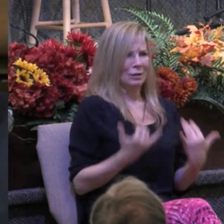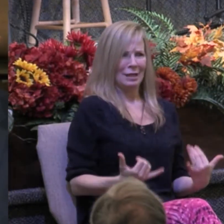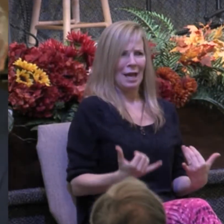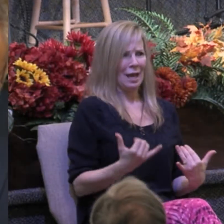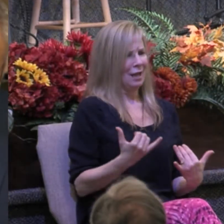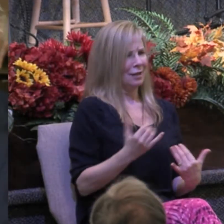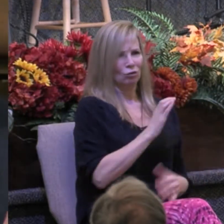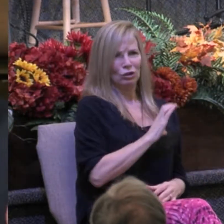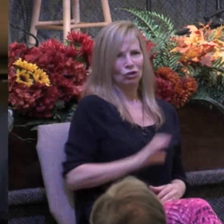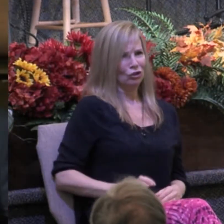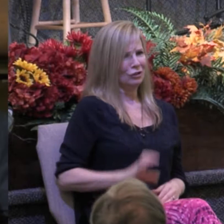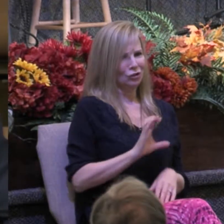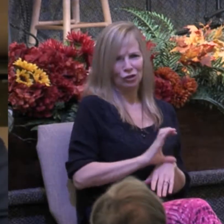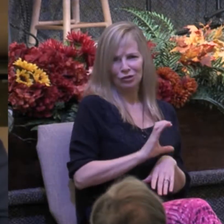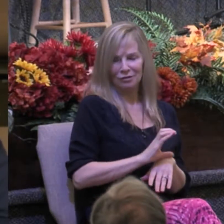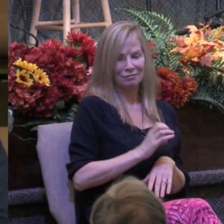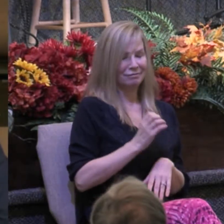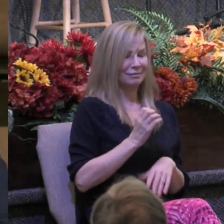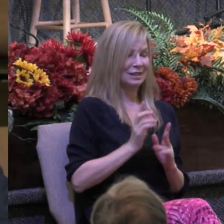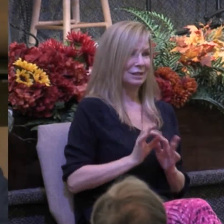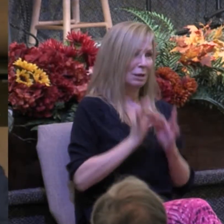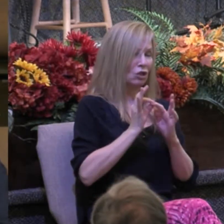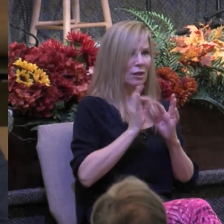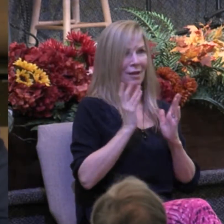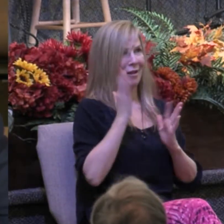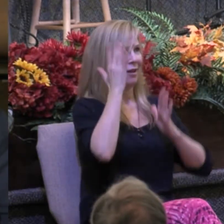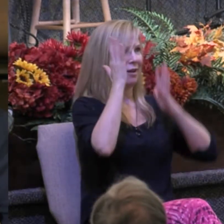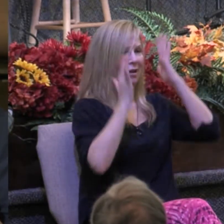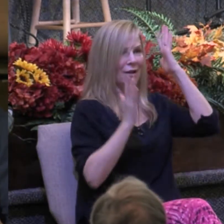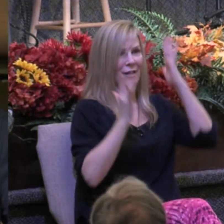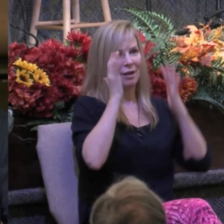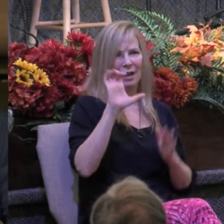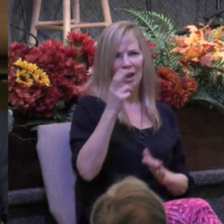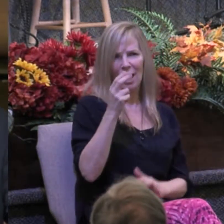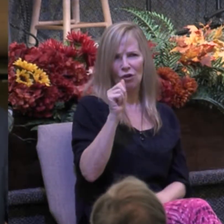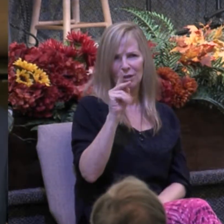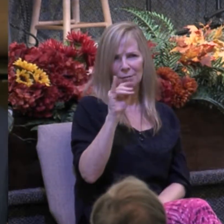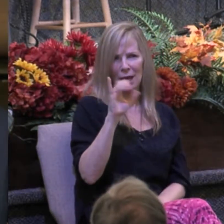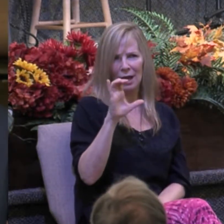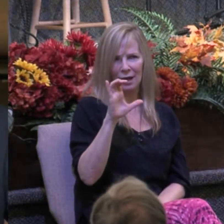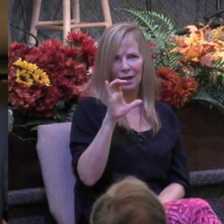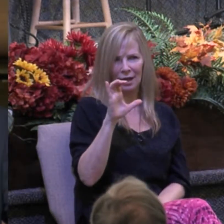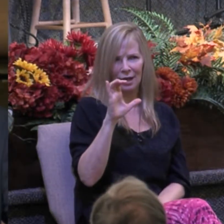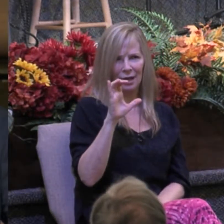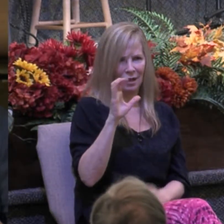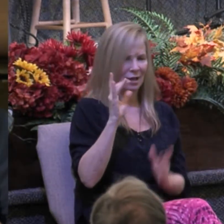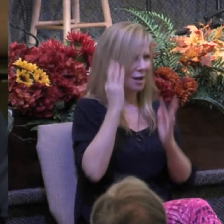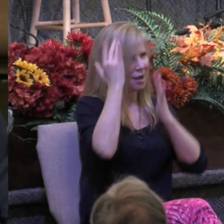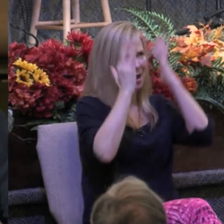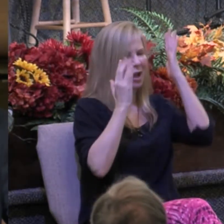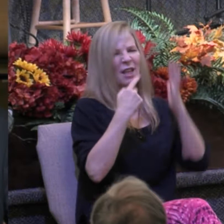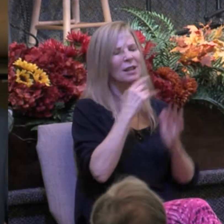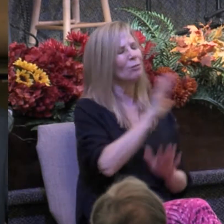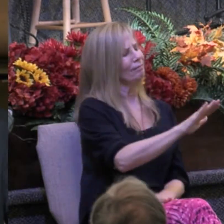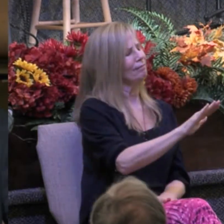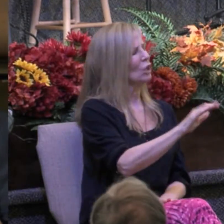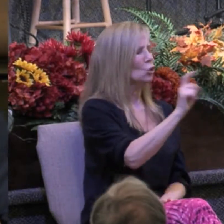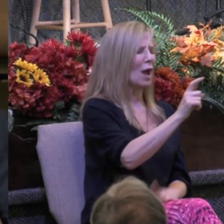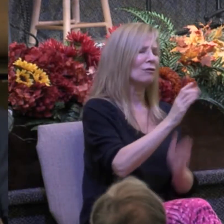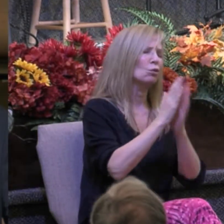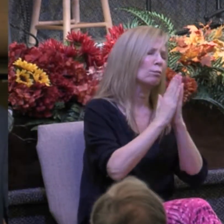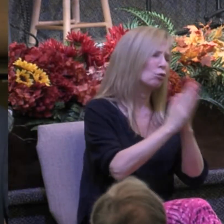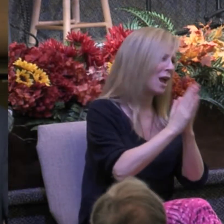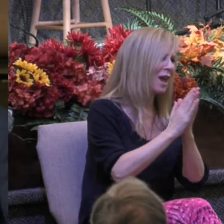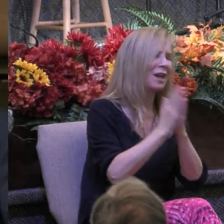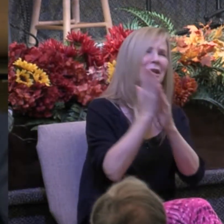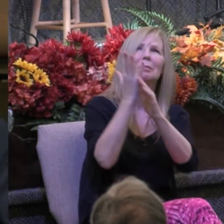circles, especially those in the charismatic movement, who will tell you that you have to pray, and you have to plead, and